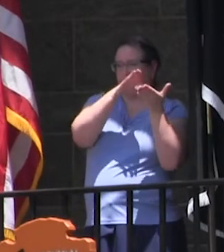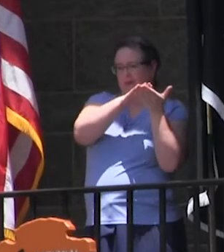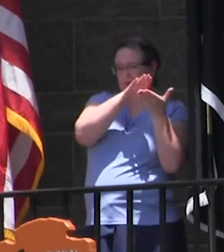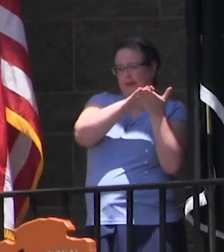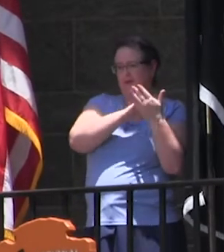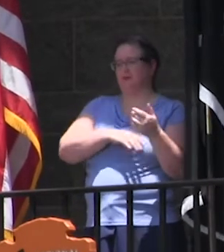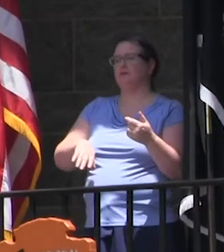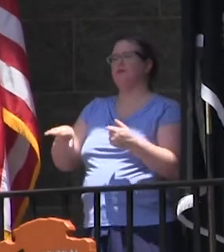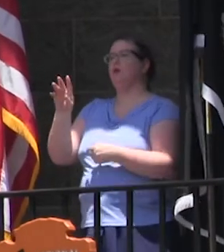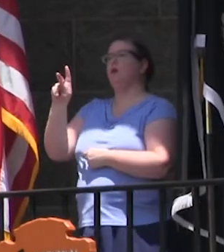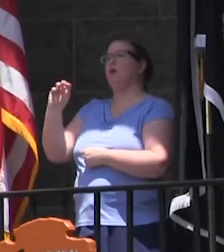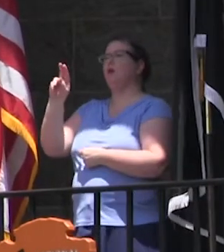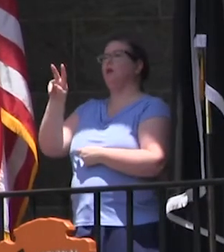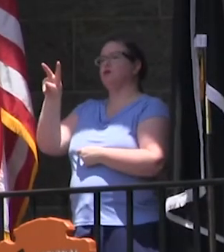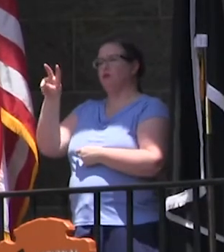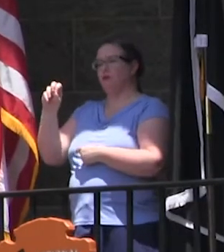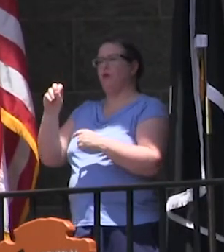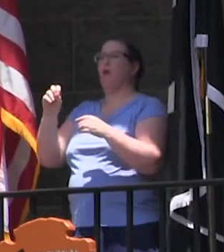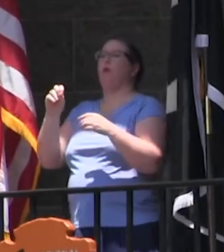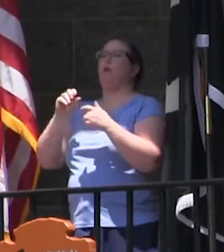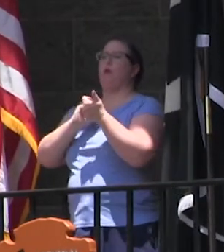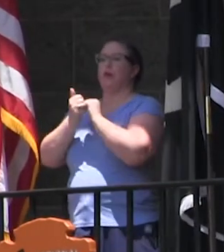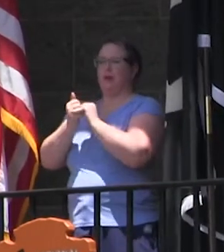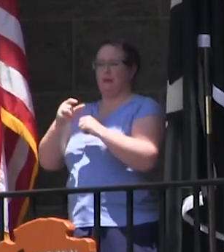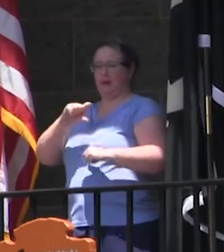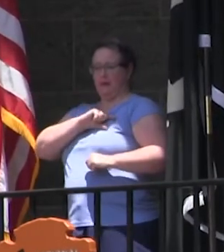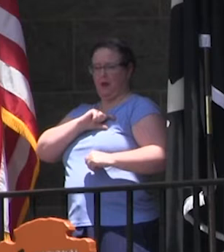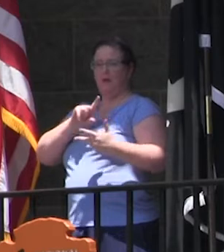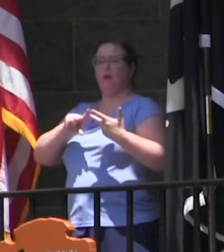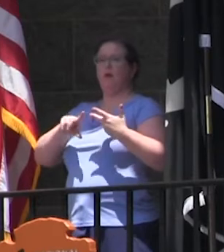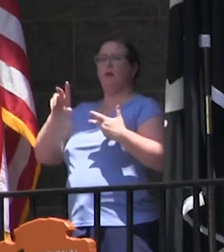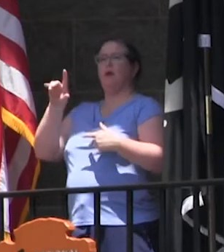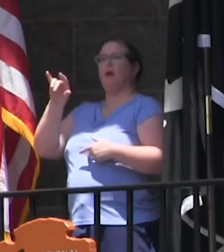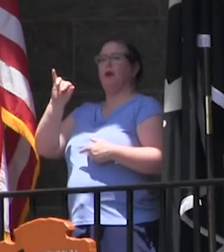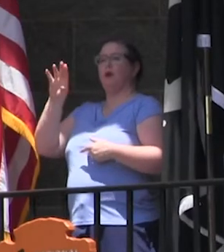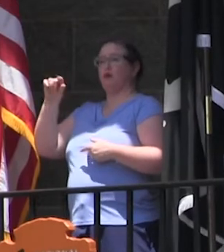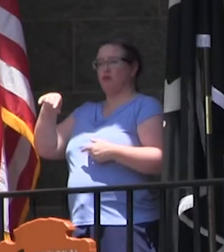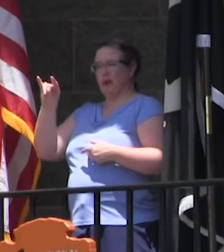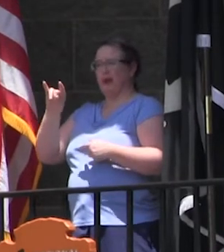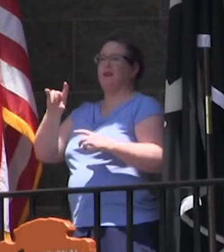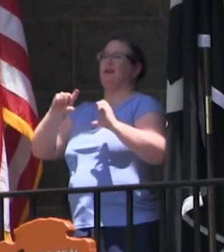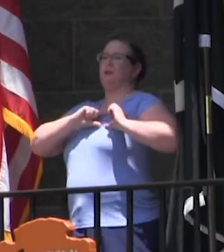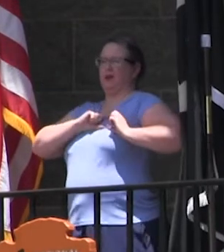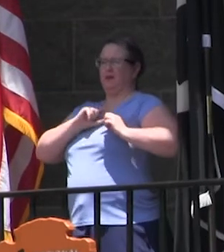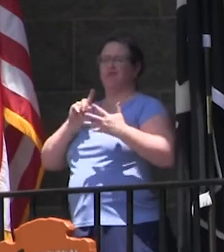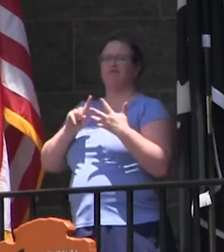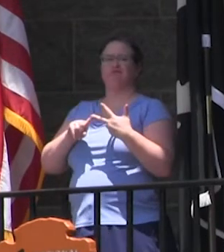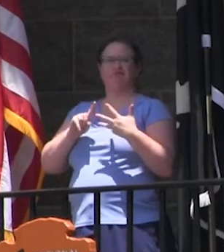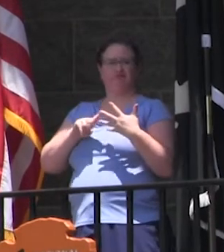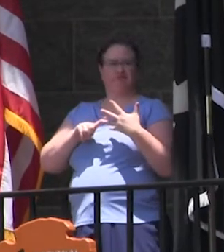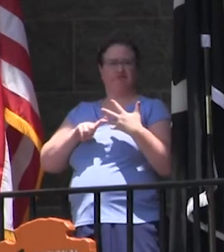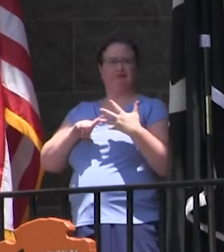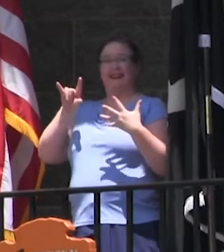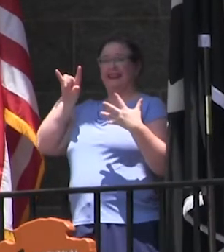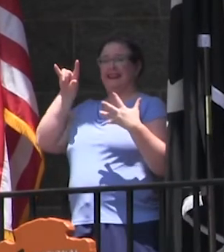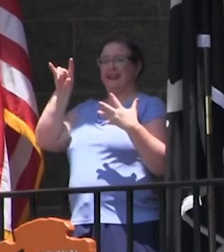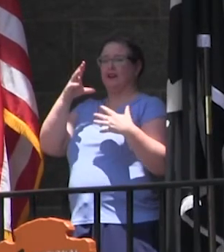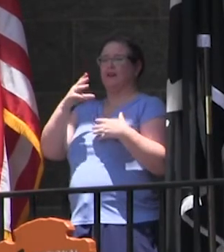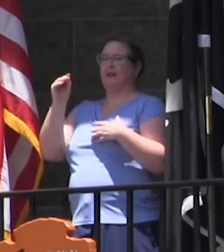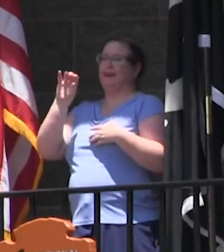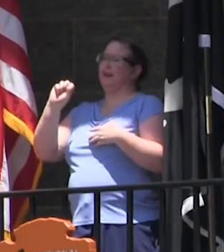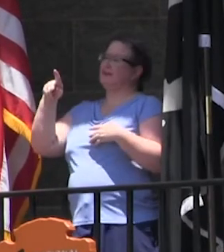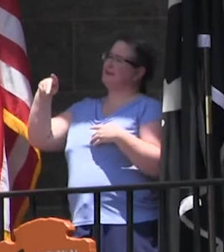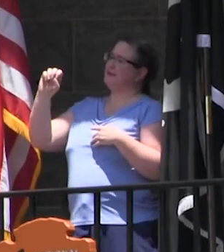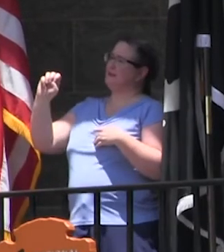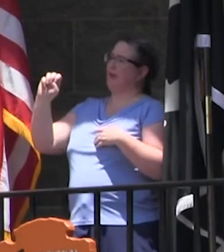Campaign Medal, Afghanistan Campaign Medal, Iraqi Campaign Medal, and the Air and